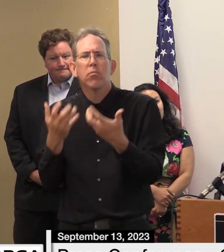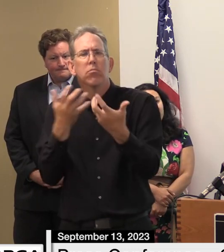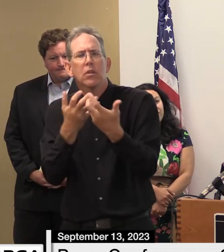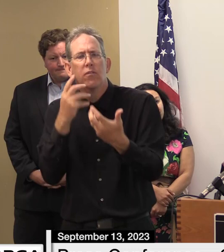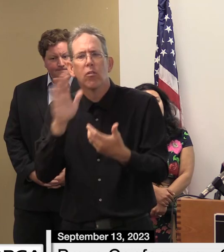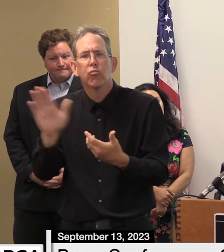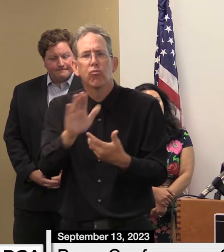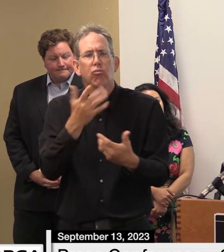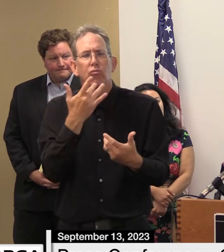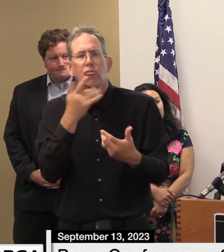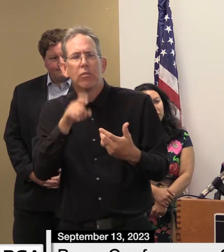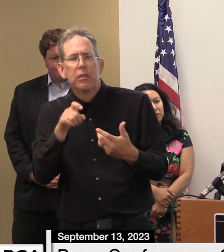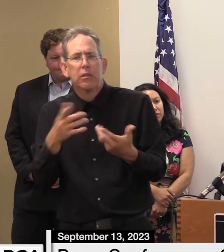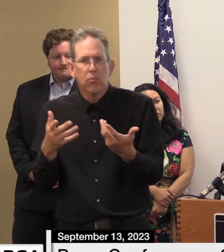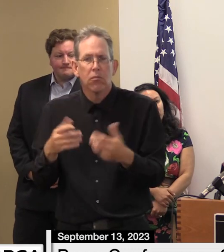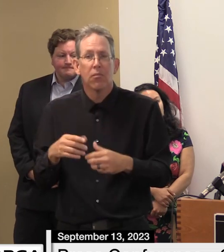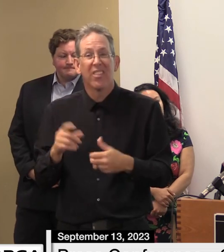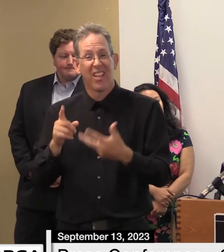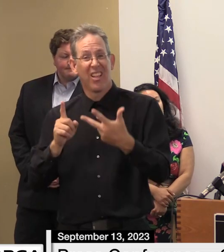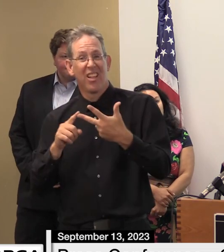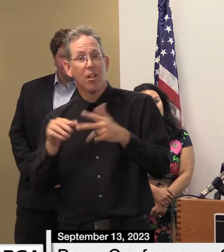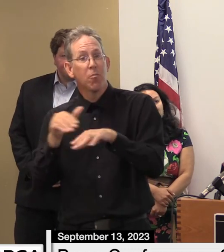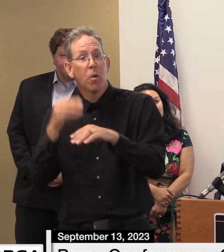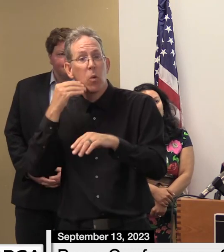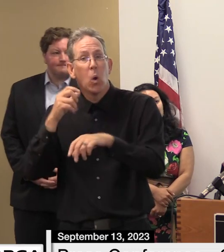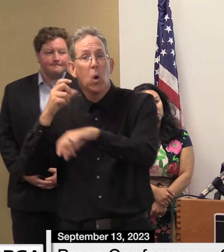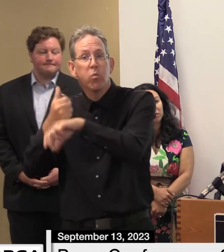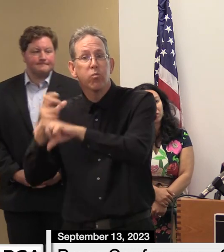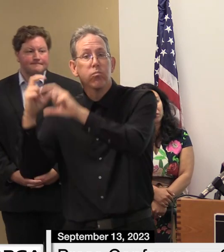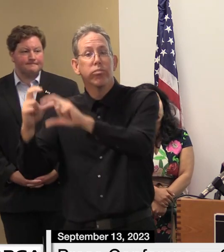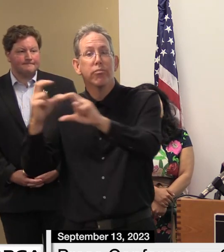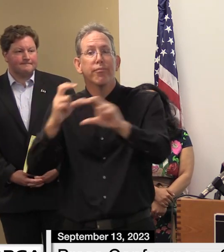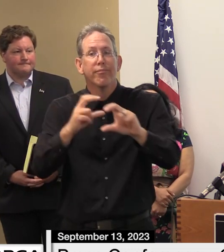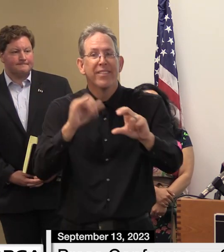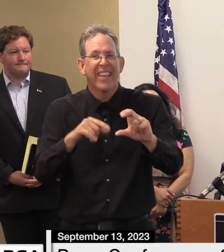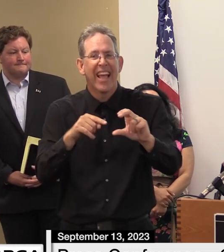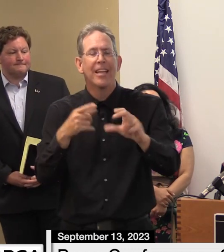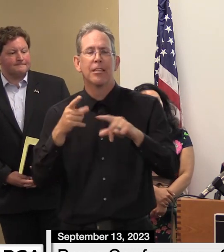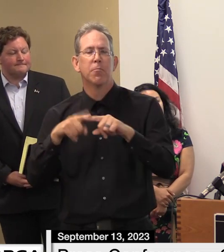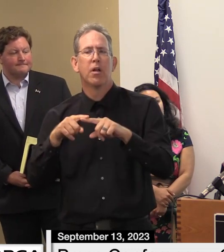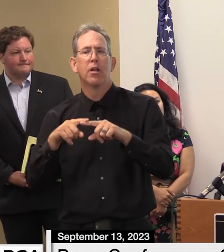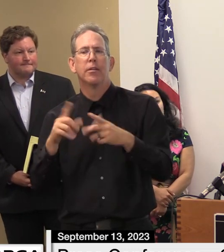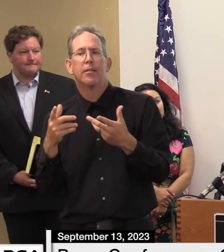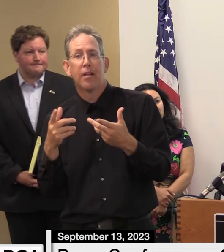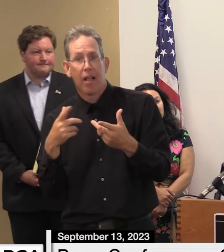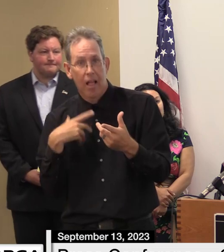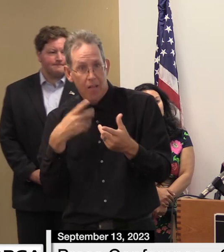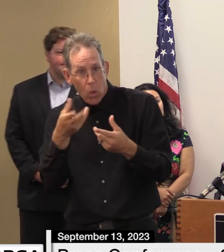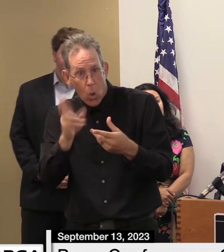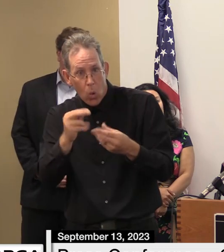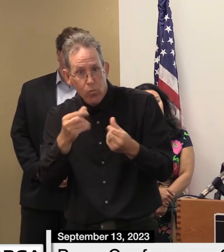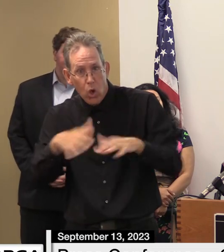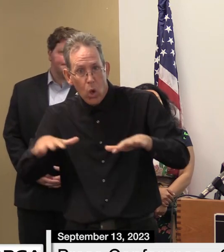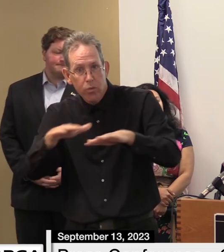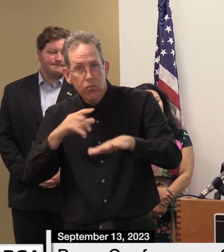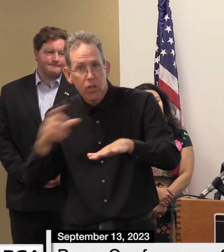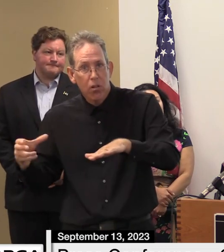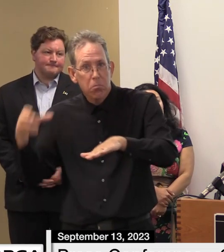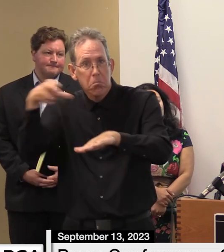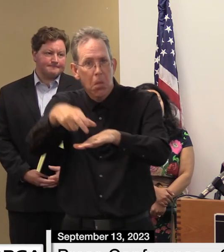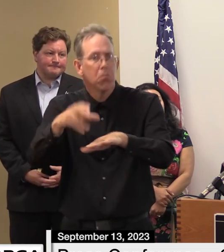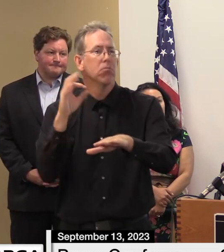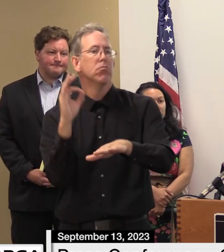is the mobile home, it will depend on do they have a property that they would like it placed on.